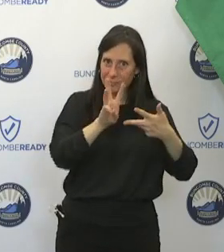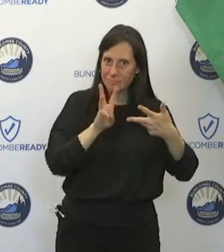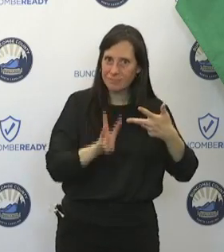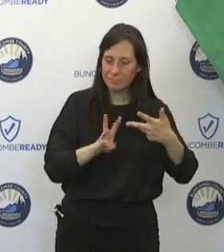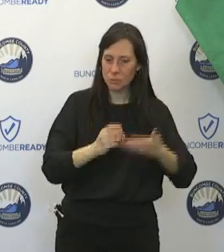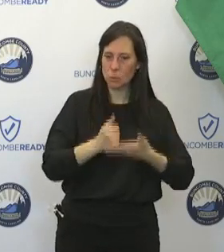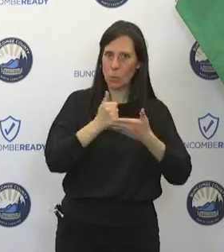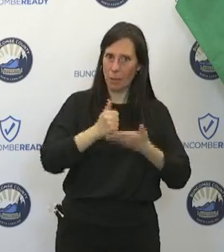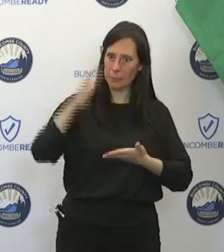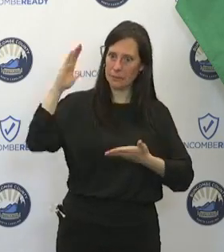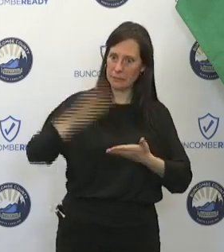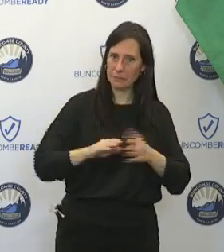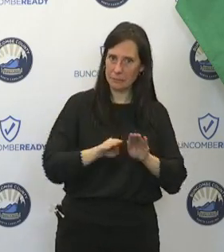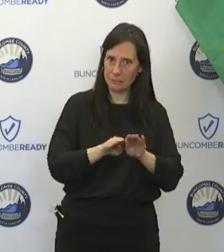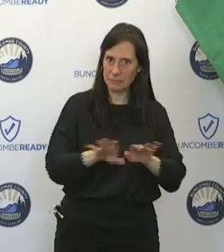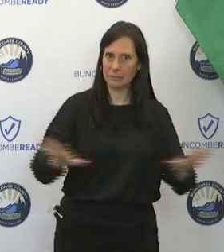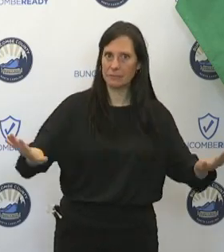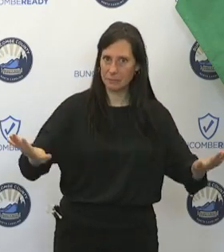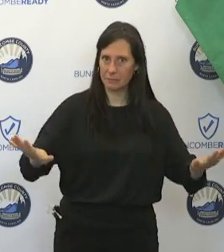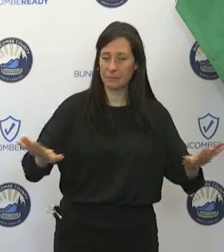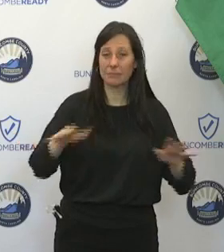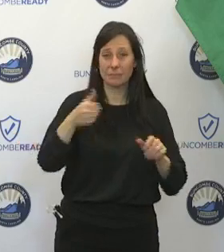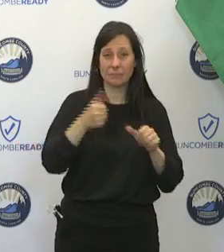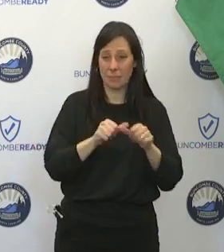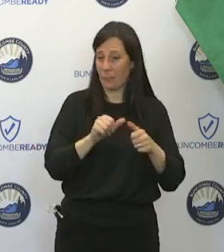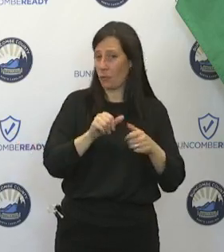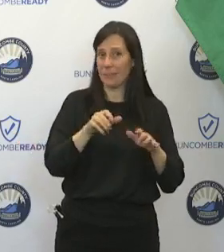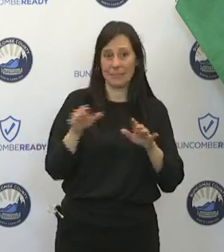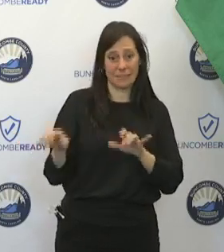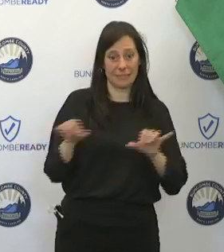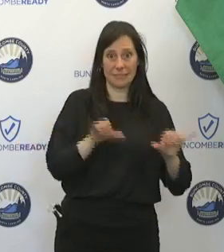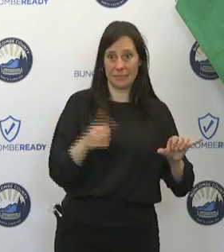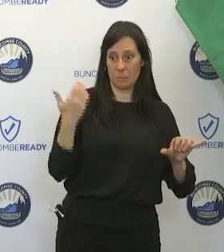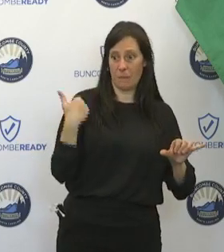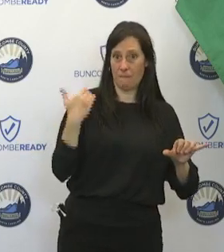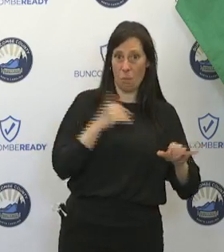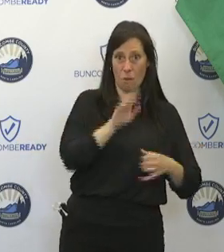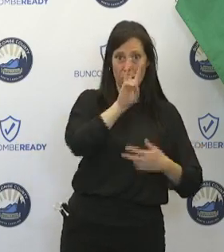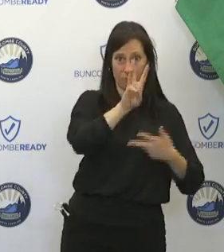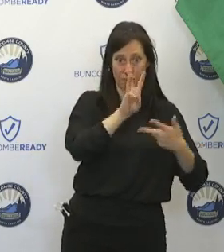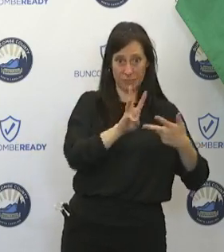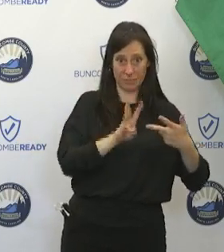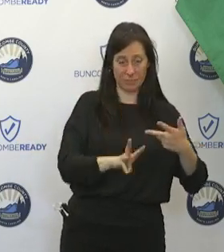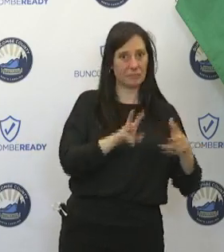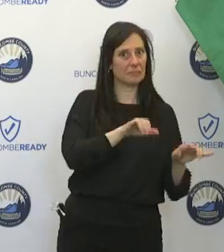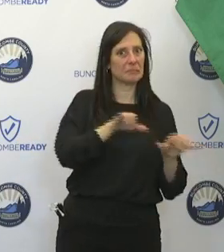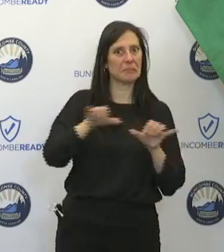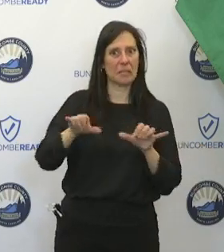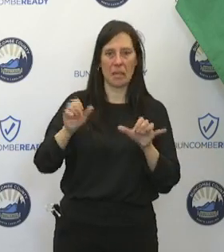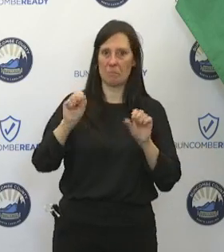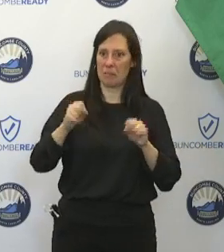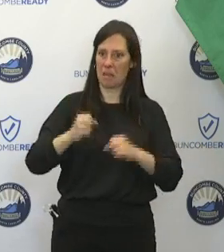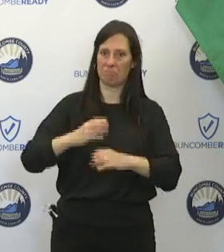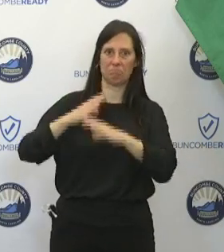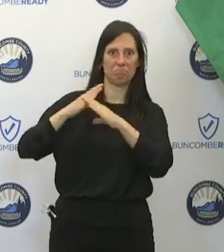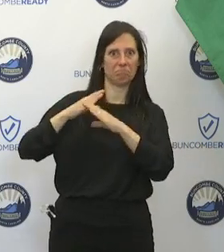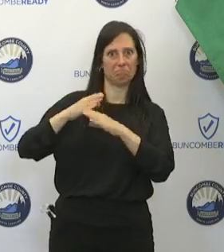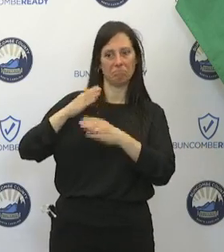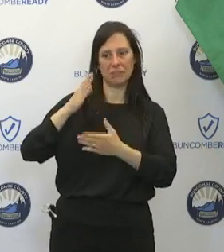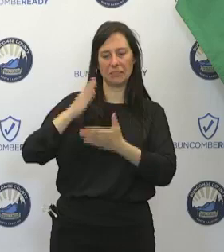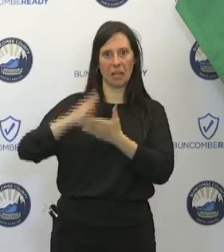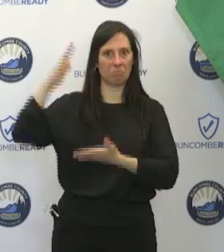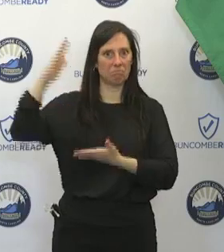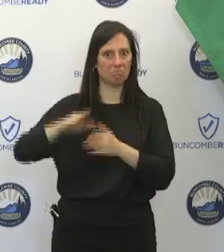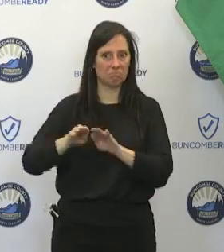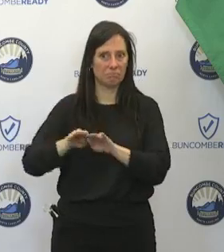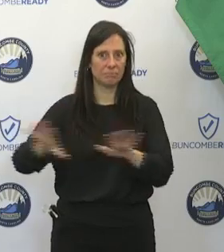of the initial novel coronavirus are just as good at stopping the spread of variants. This